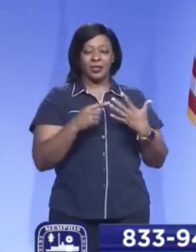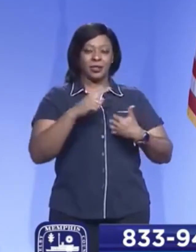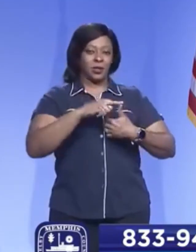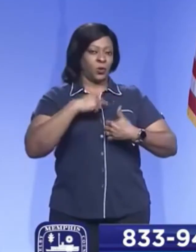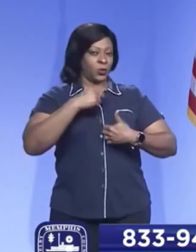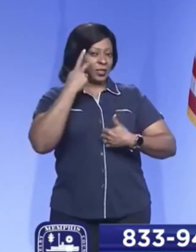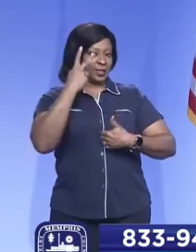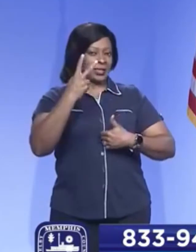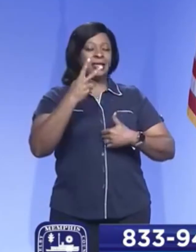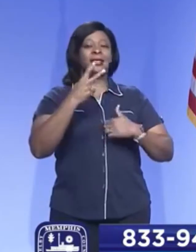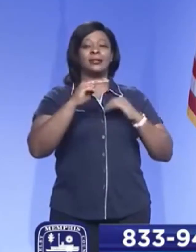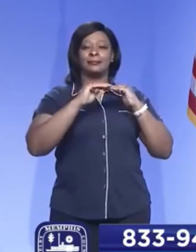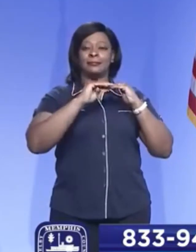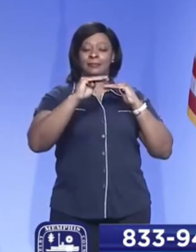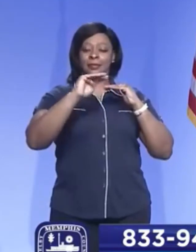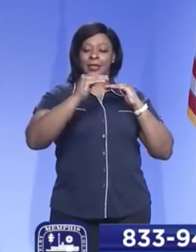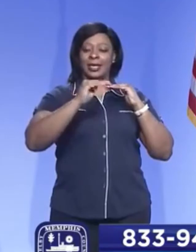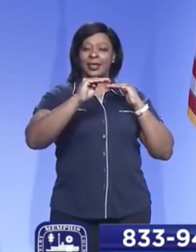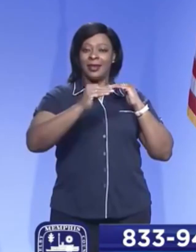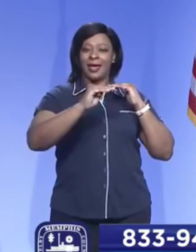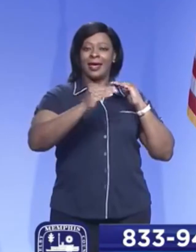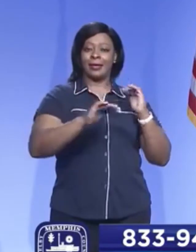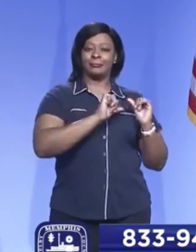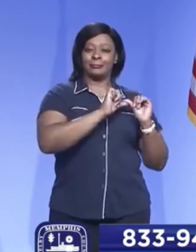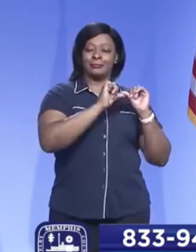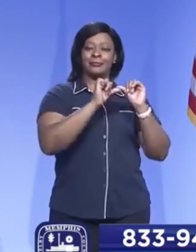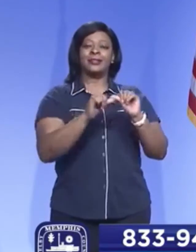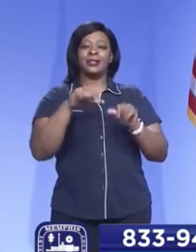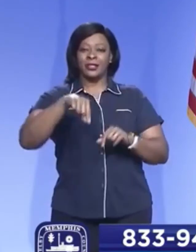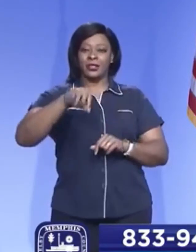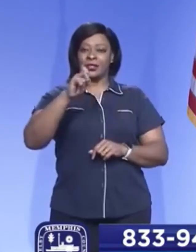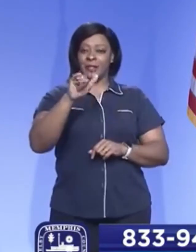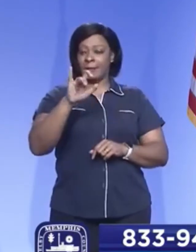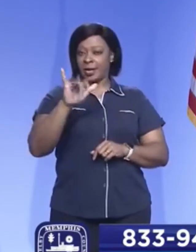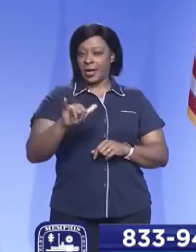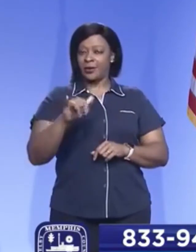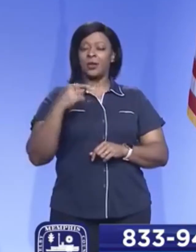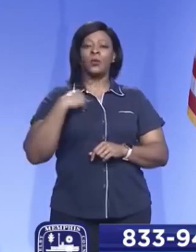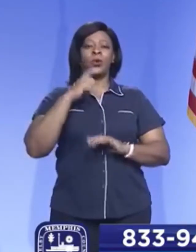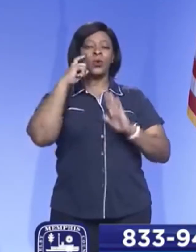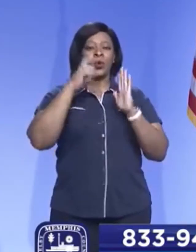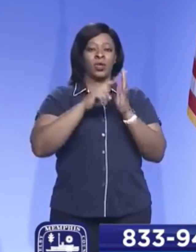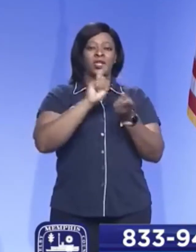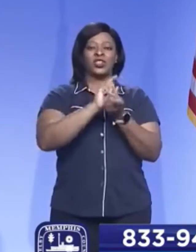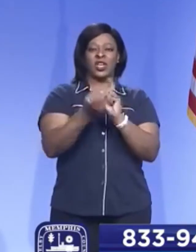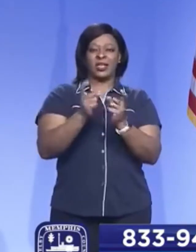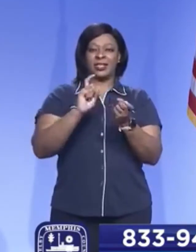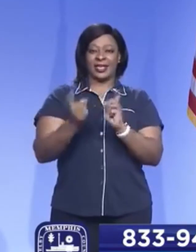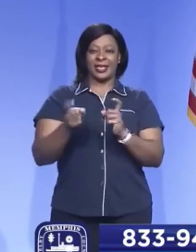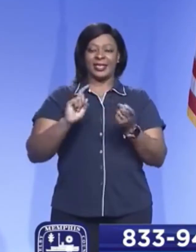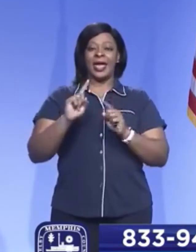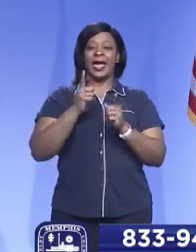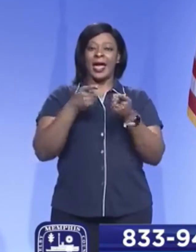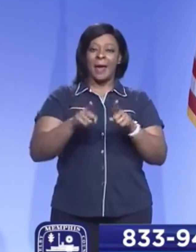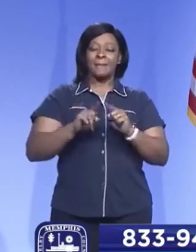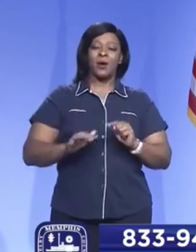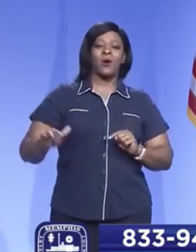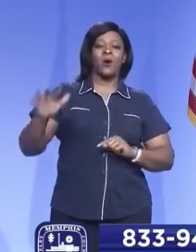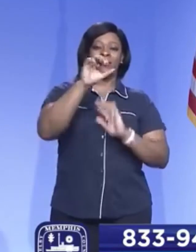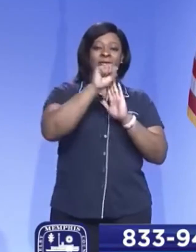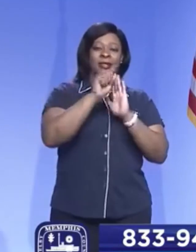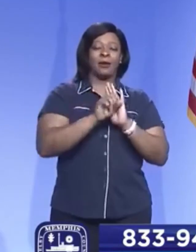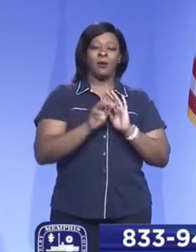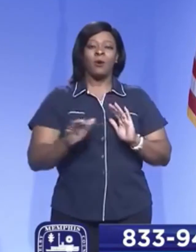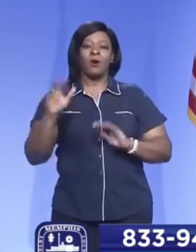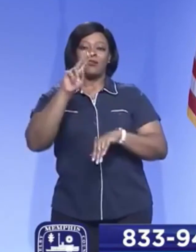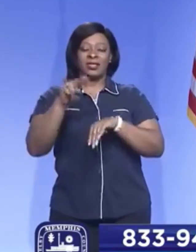seen steady decline in Shelby County, but we also know that there were changes happening statewide and nationwide.